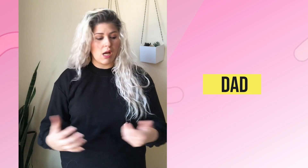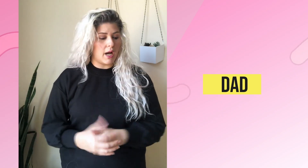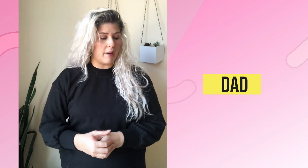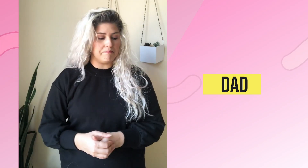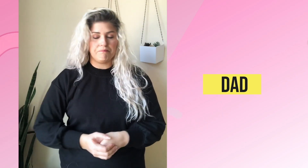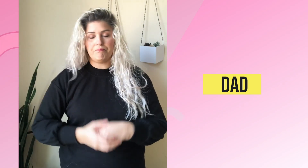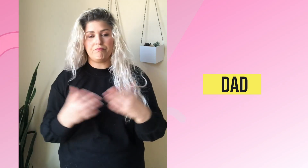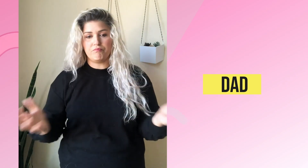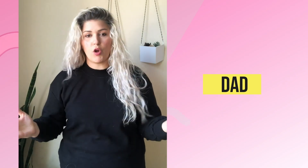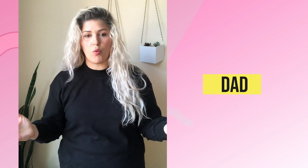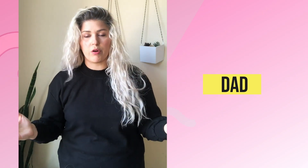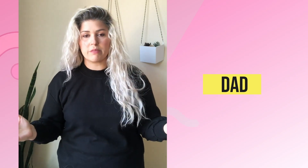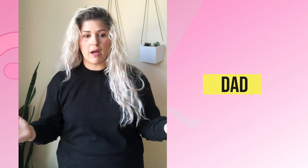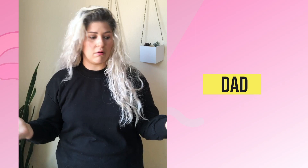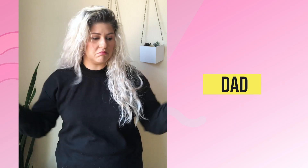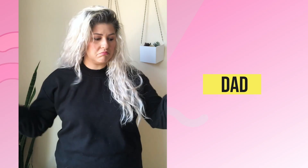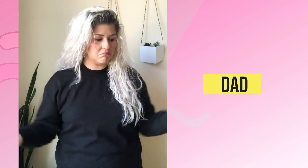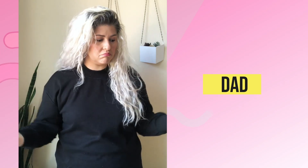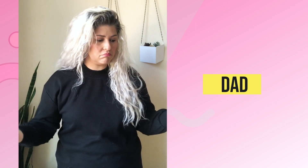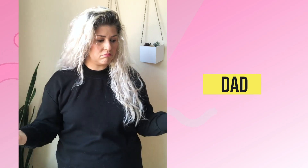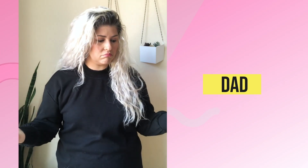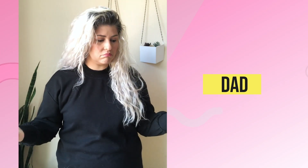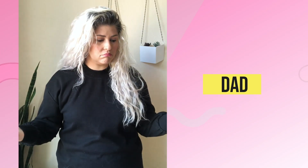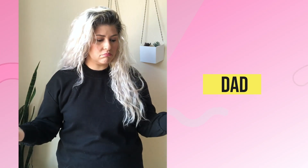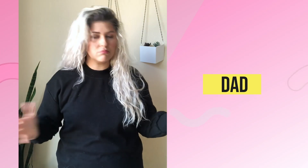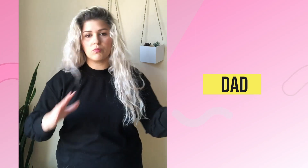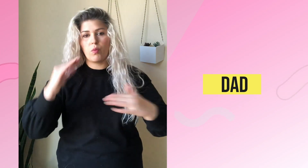it. No worries about